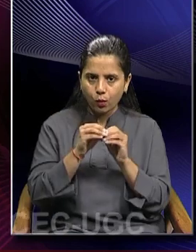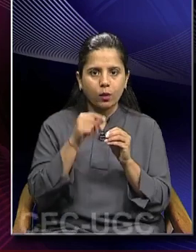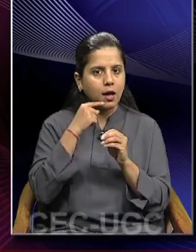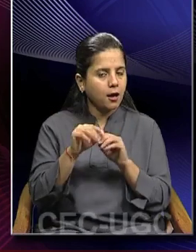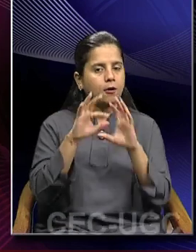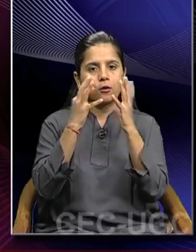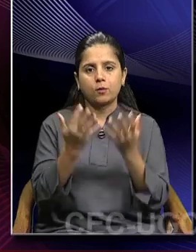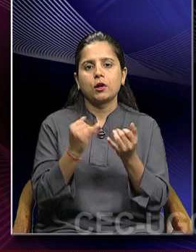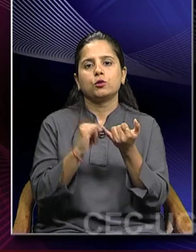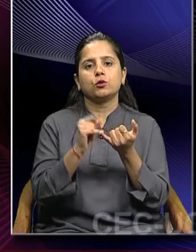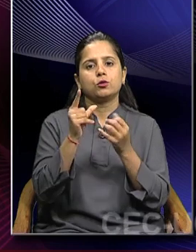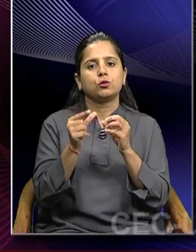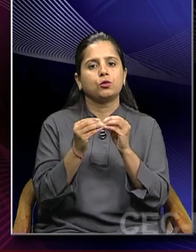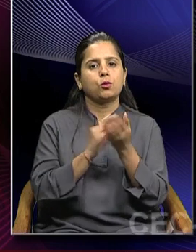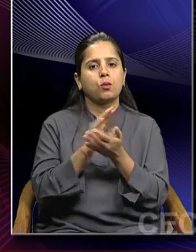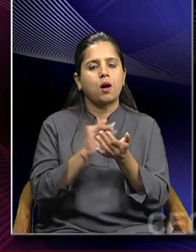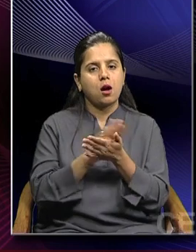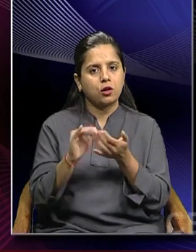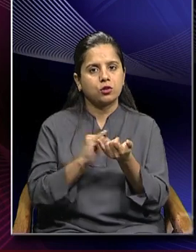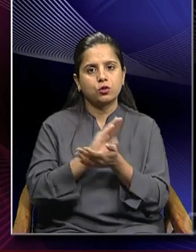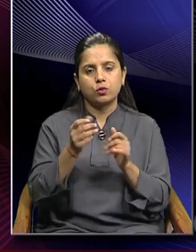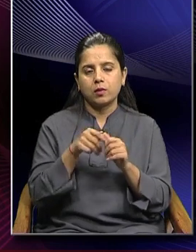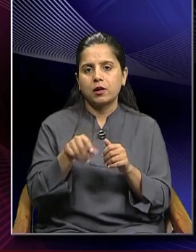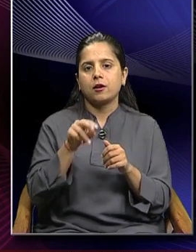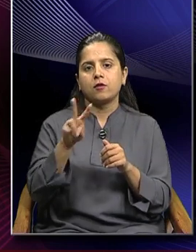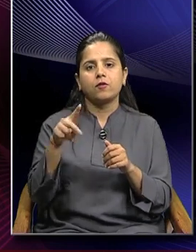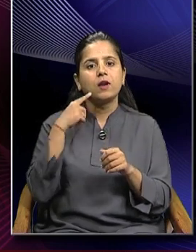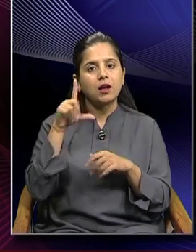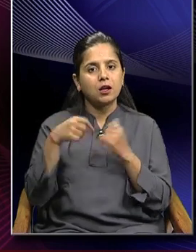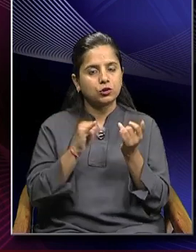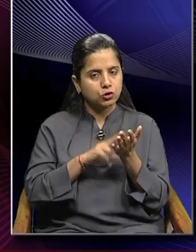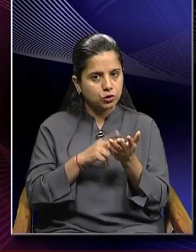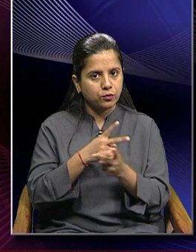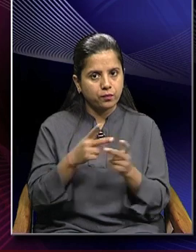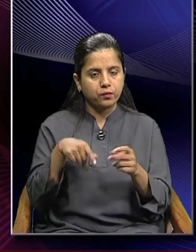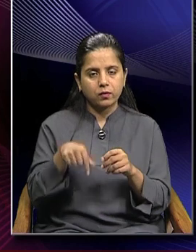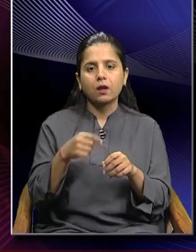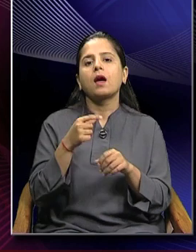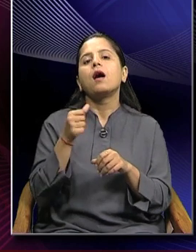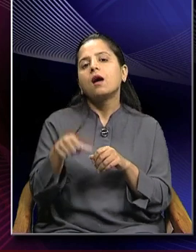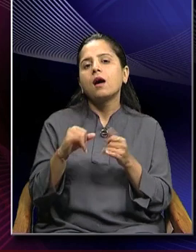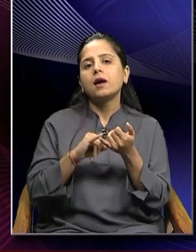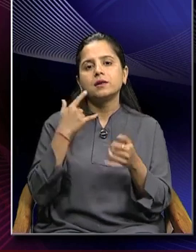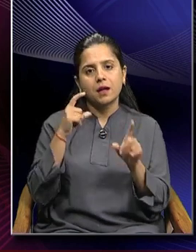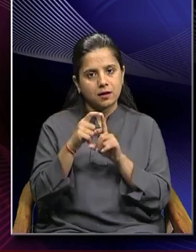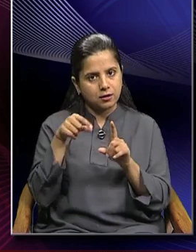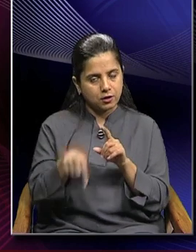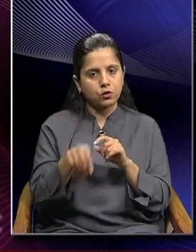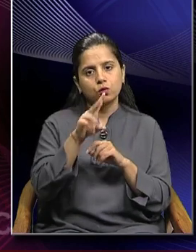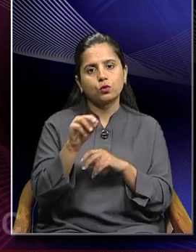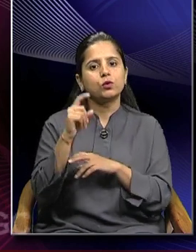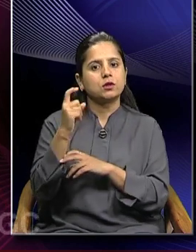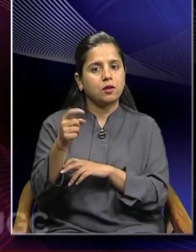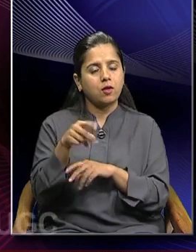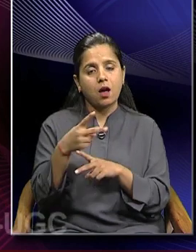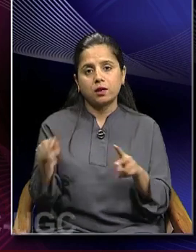globalization by Subhash Sharma. It was published in Vilakshan, that is XIMB Journal of Management, in the year 2007, and there are